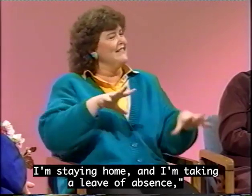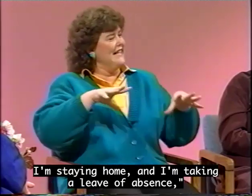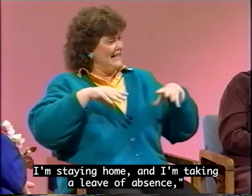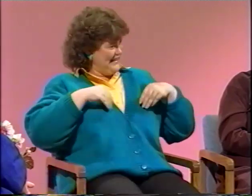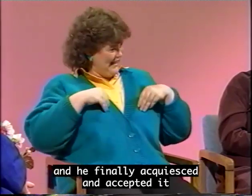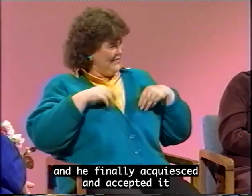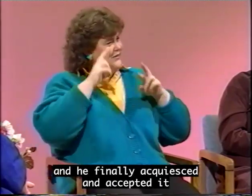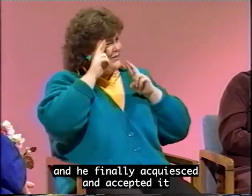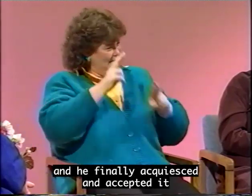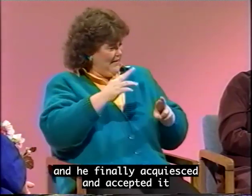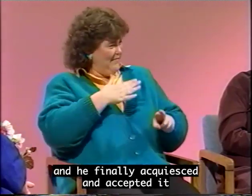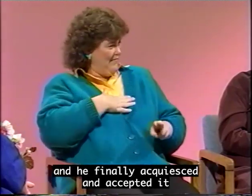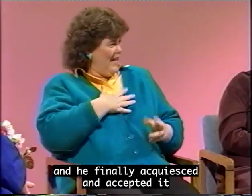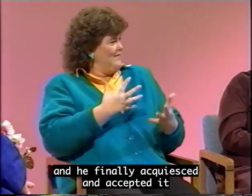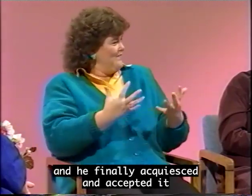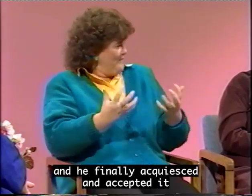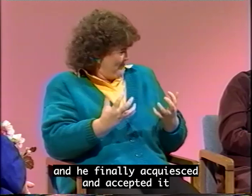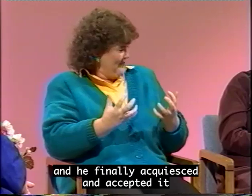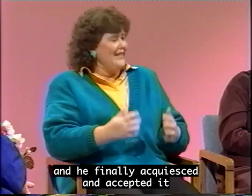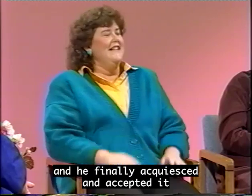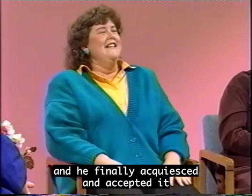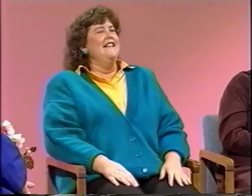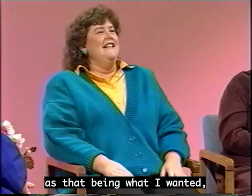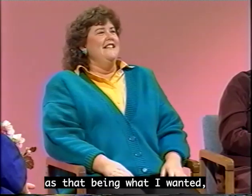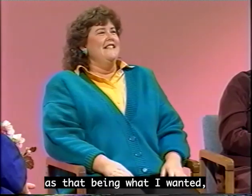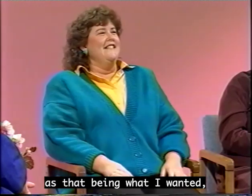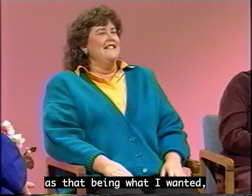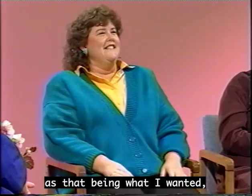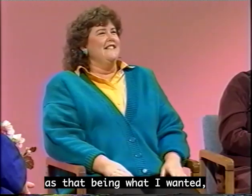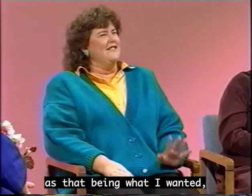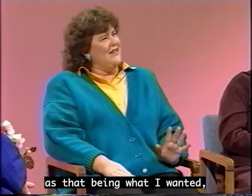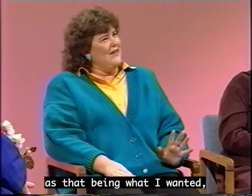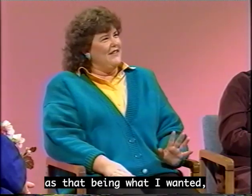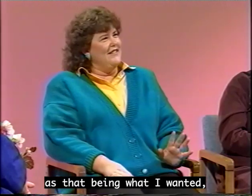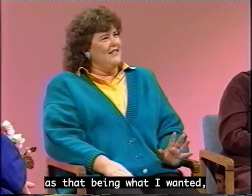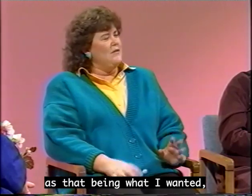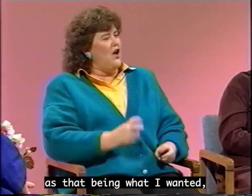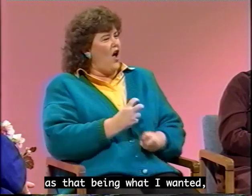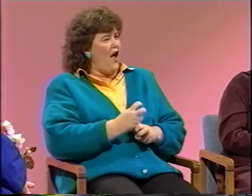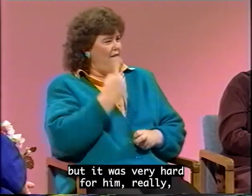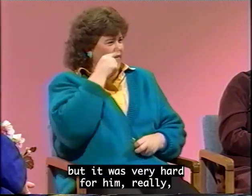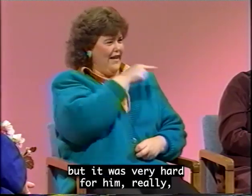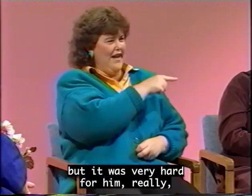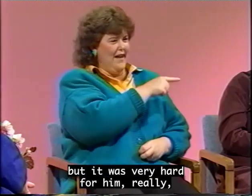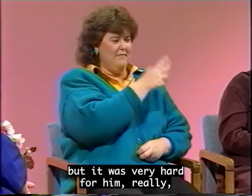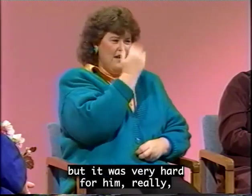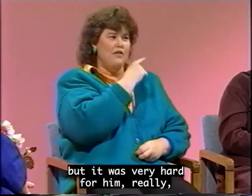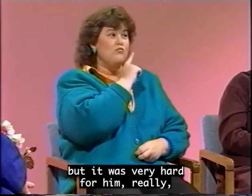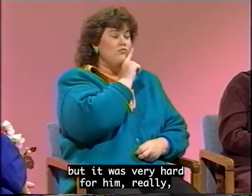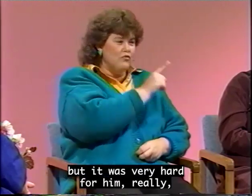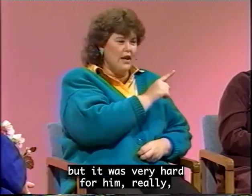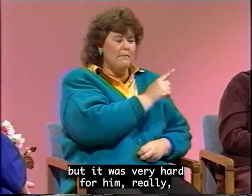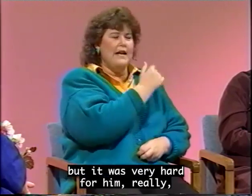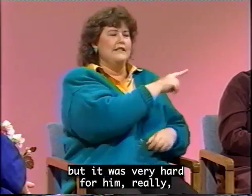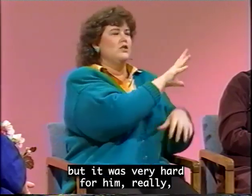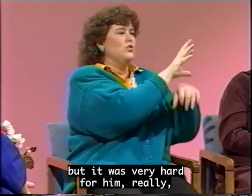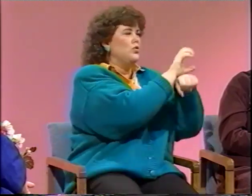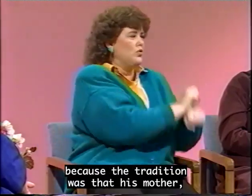absence. And he finally acquiesced and accepted it as that being what I wanted. But it was very hard for him, really,